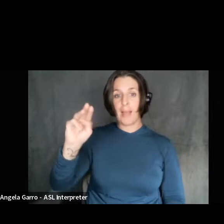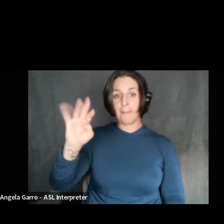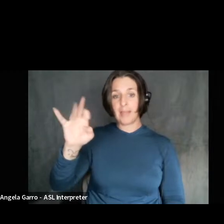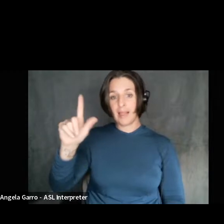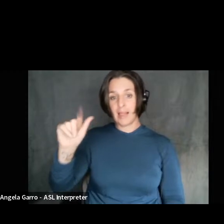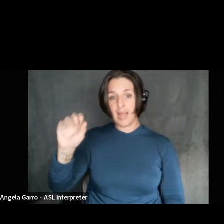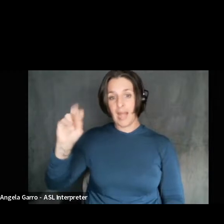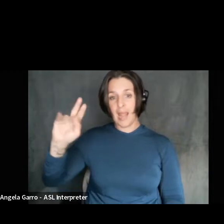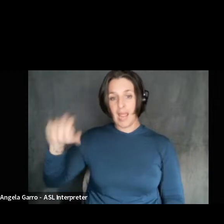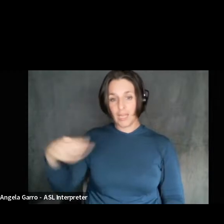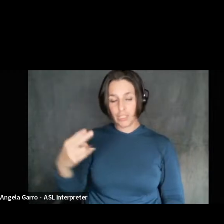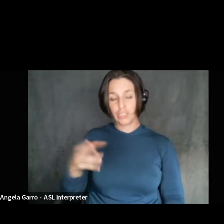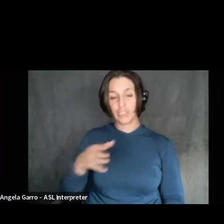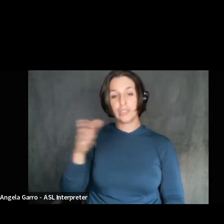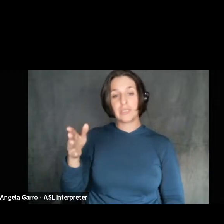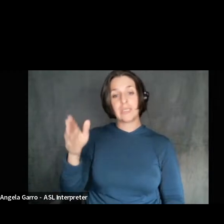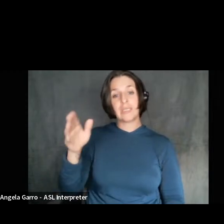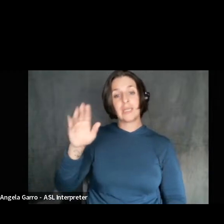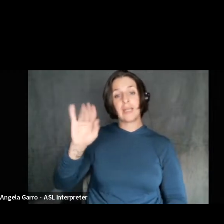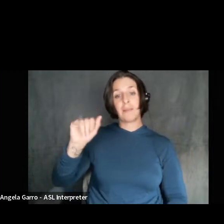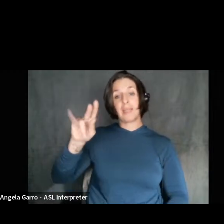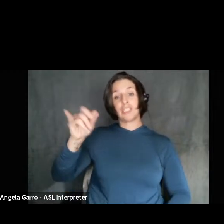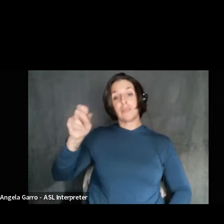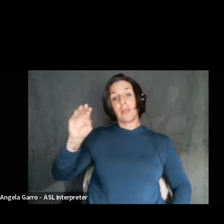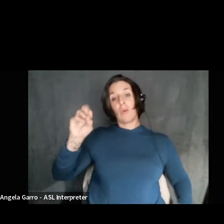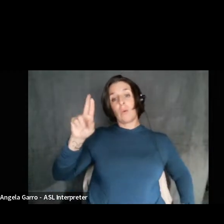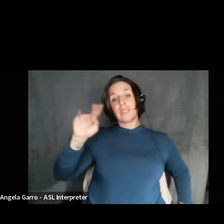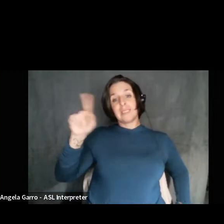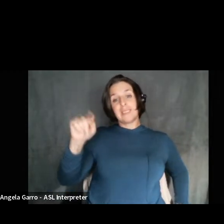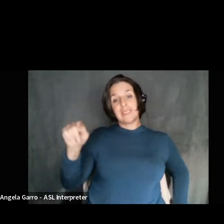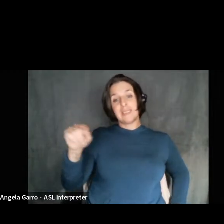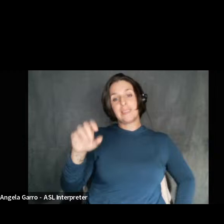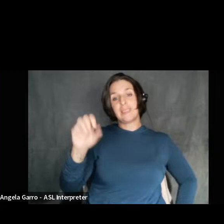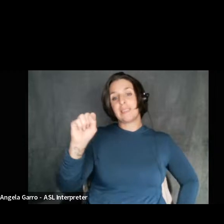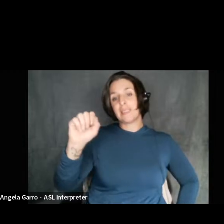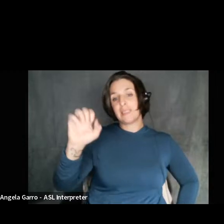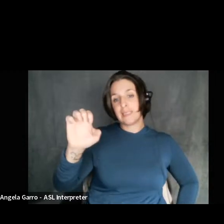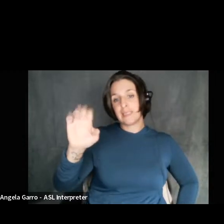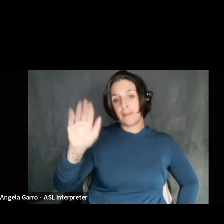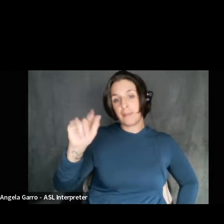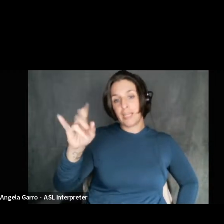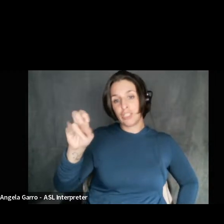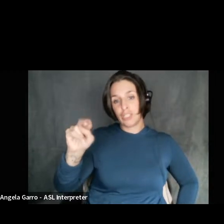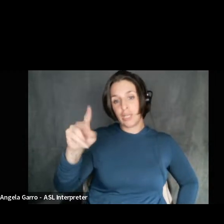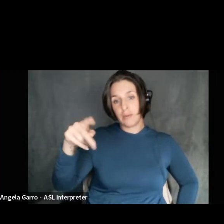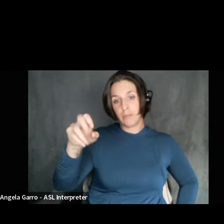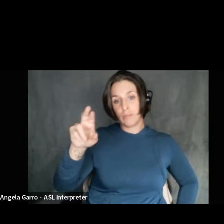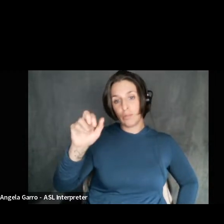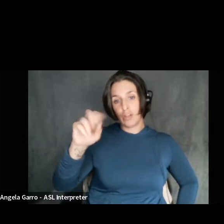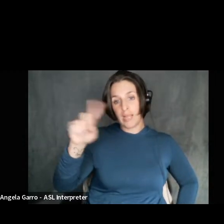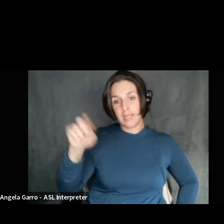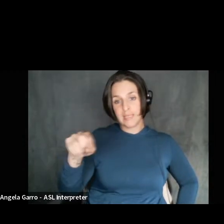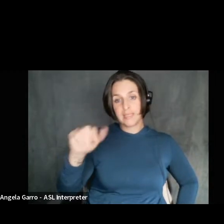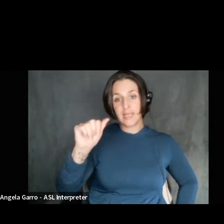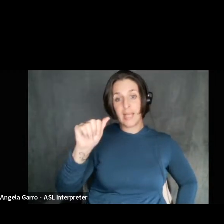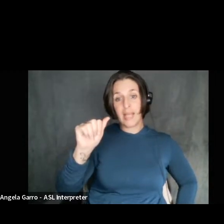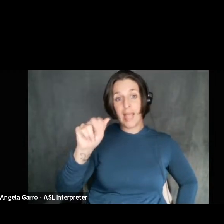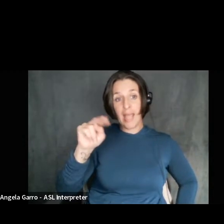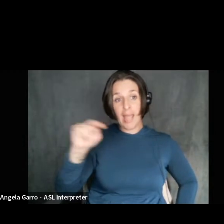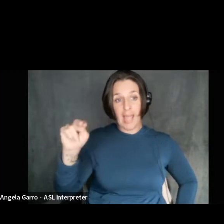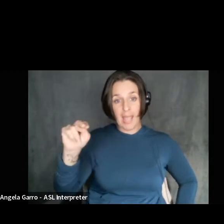Benjamin Ortiz, Sebastian Perez, Ann Pesky. Oh, Ann.